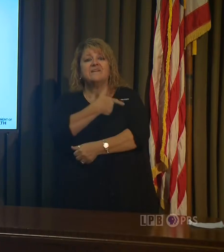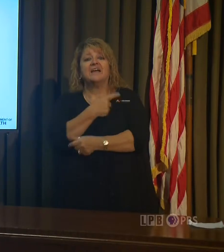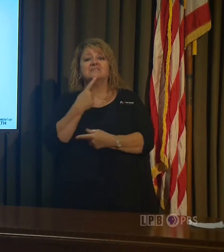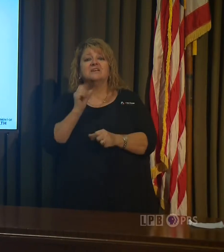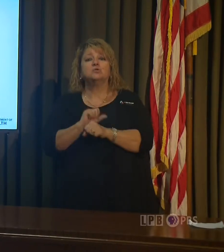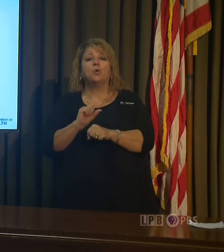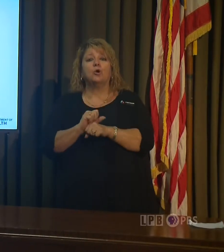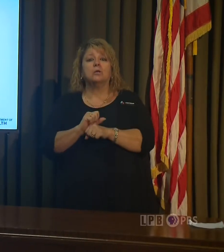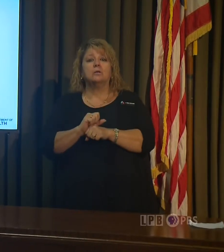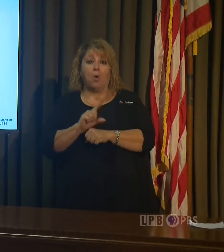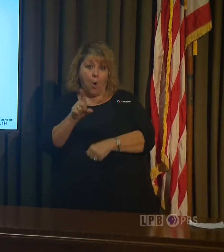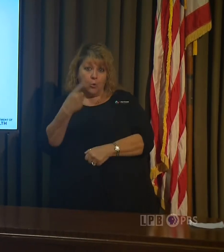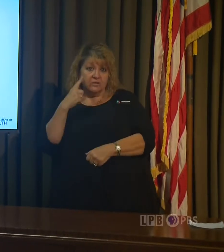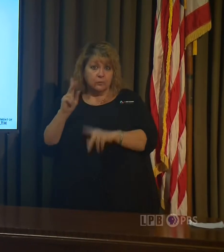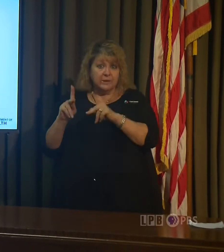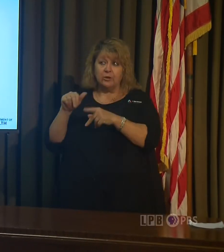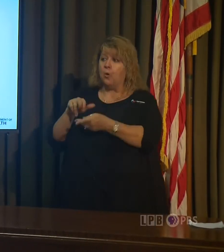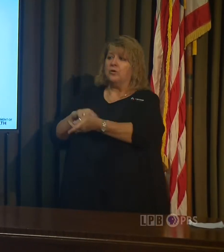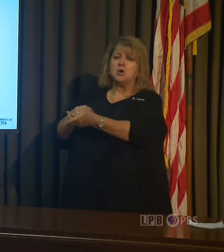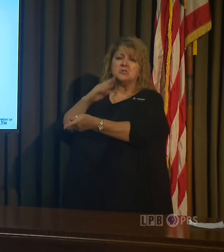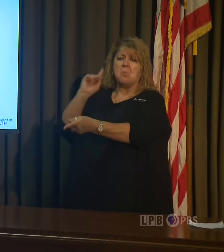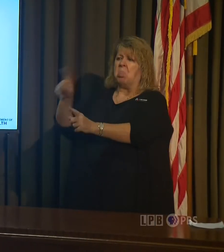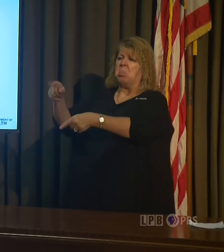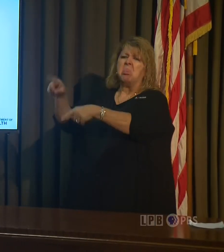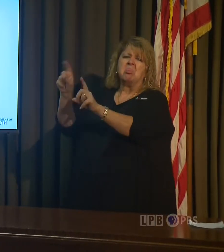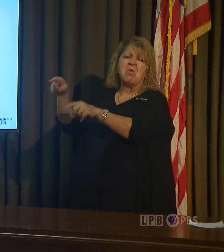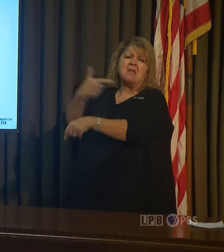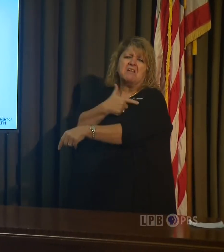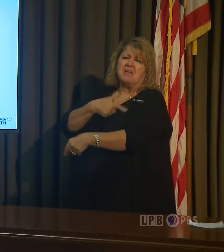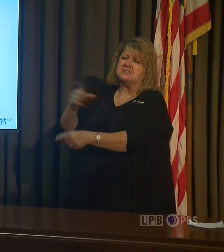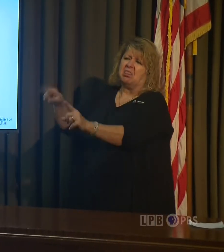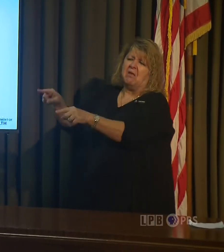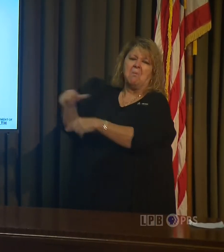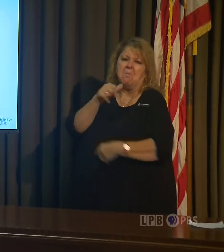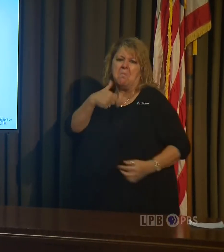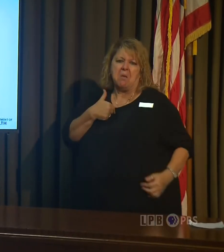just work for people in nursing homes. They work for everyone who takes the